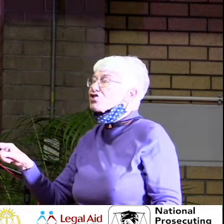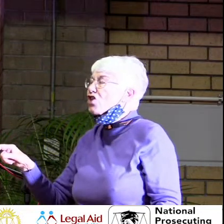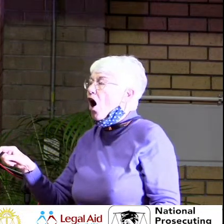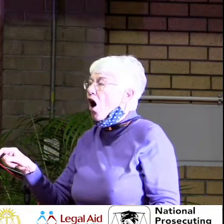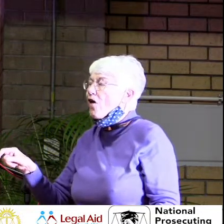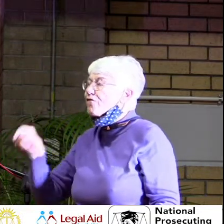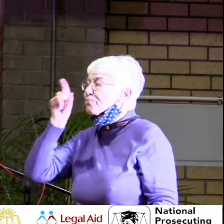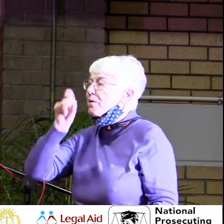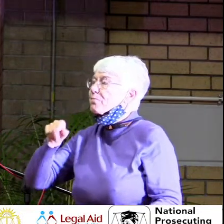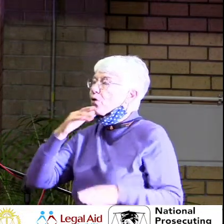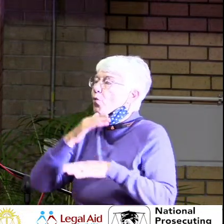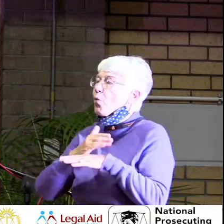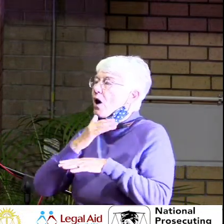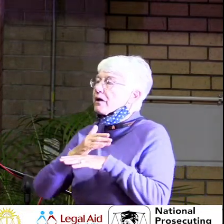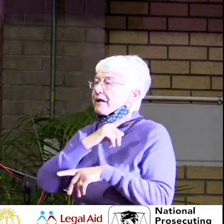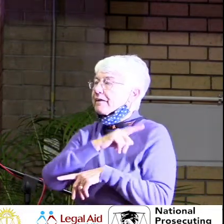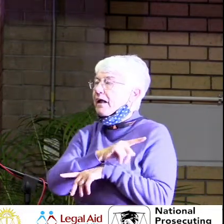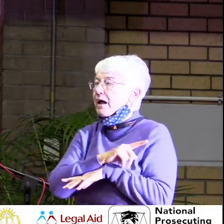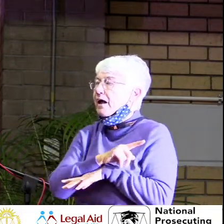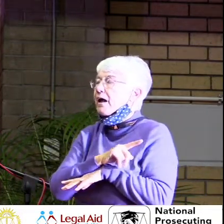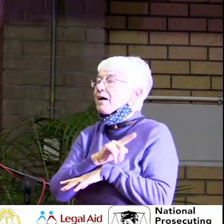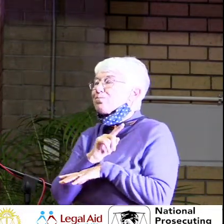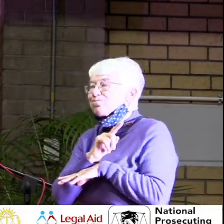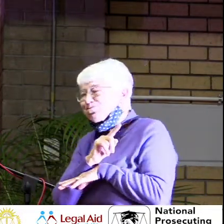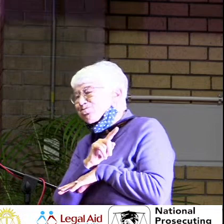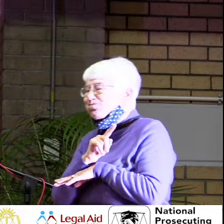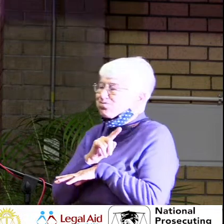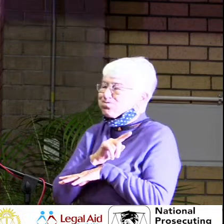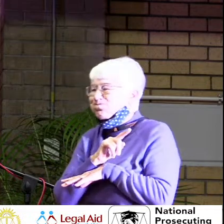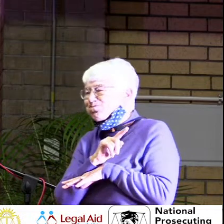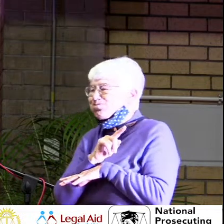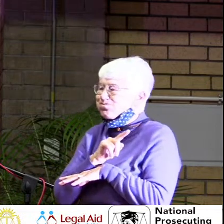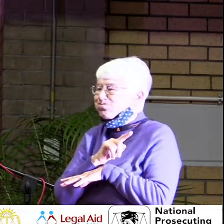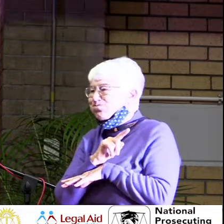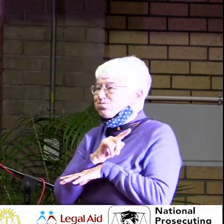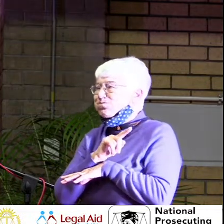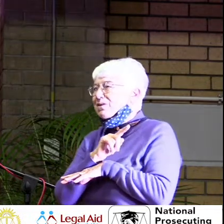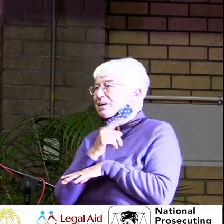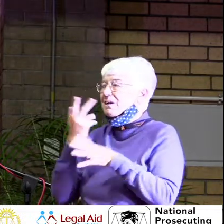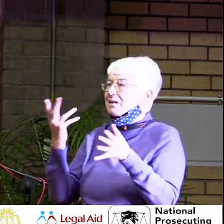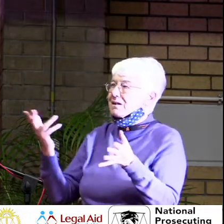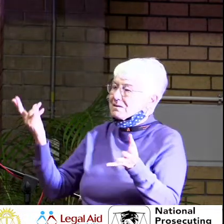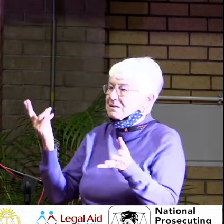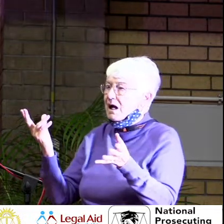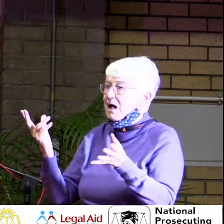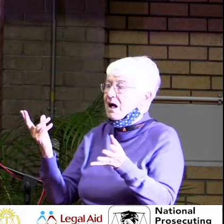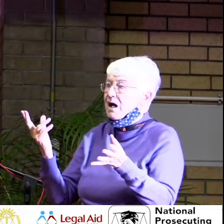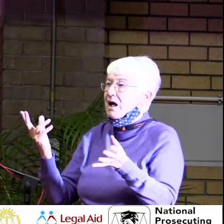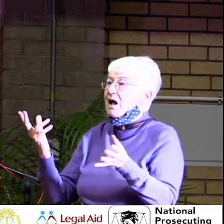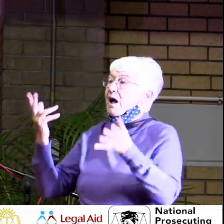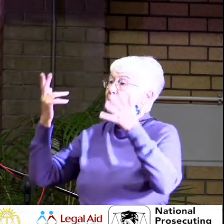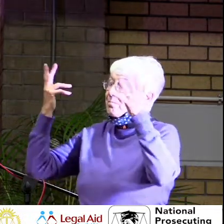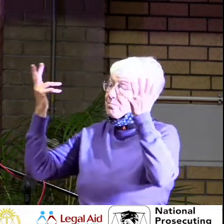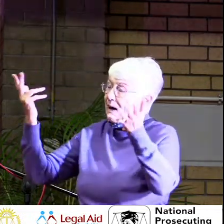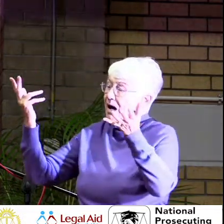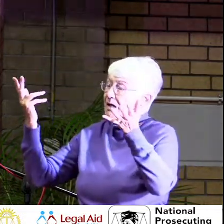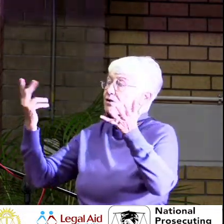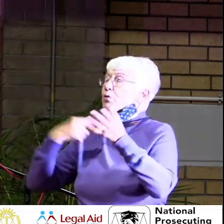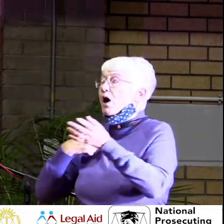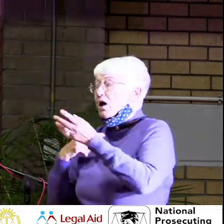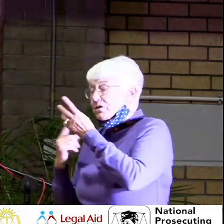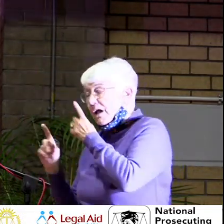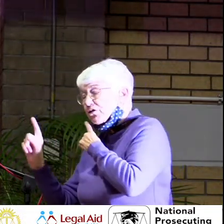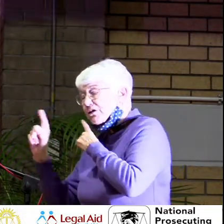we need to have discussions to bringing a community court and also